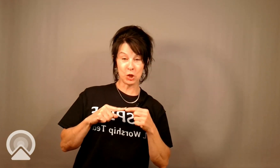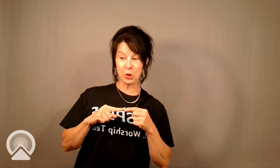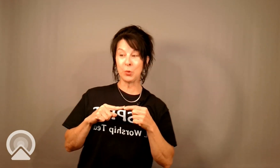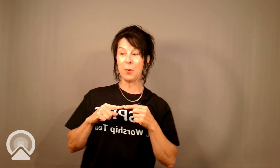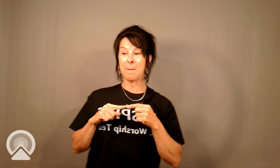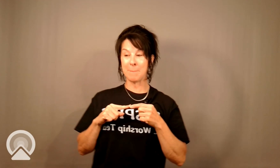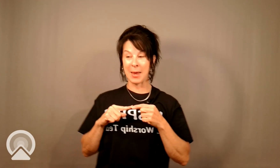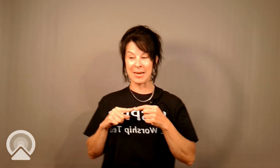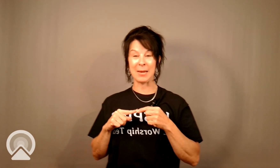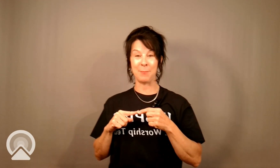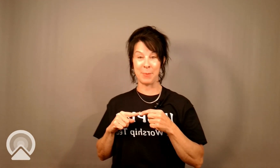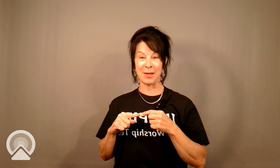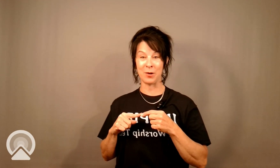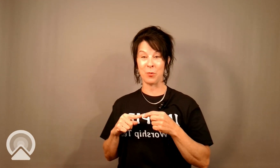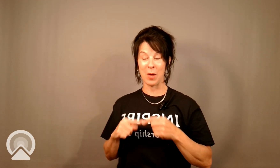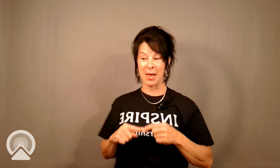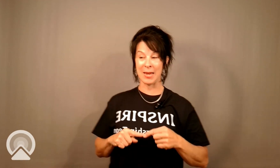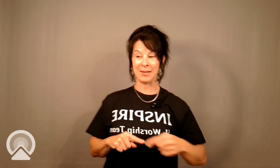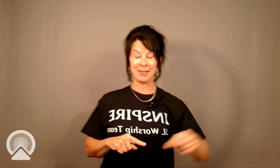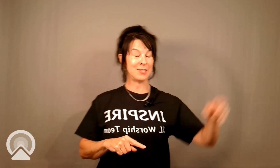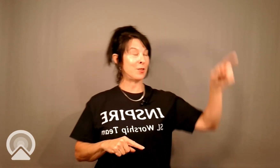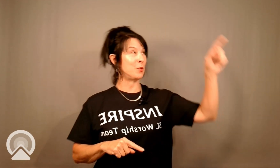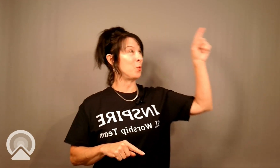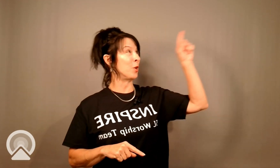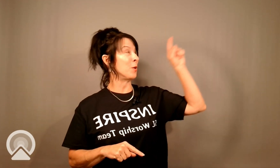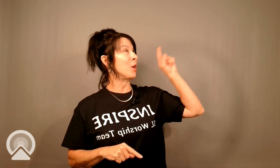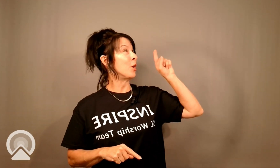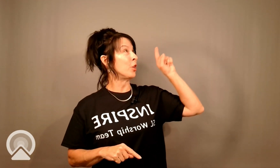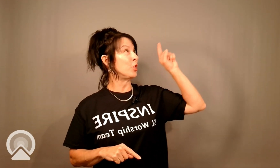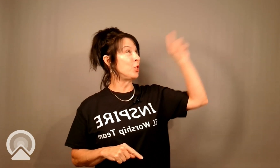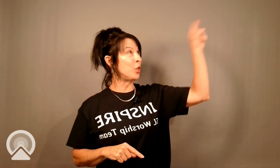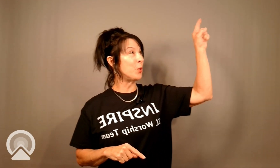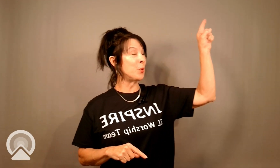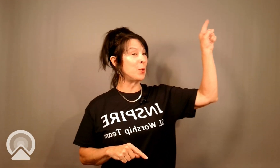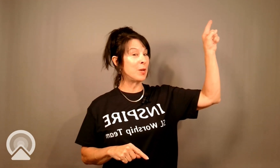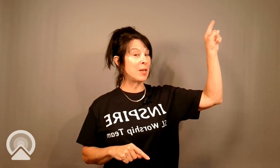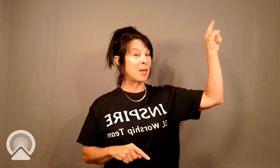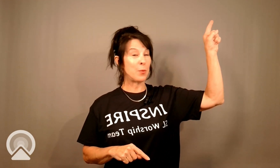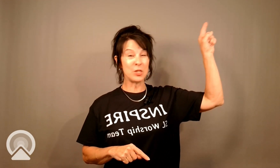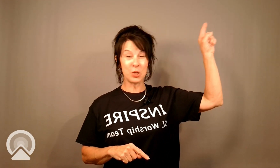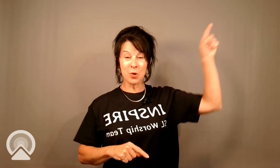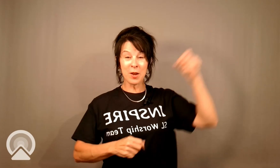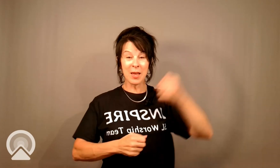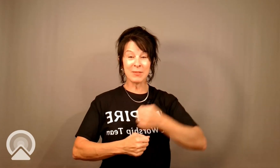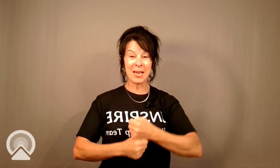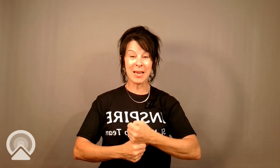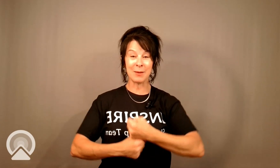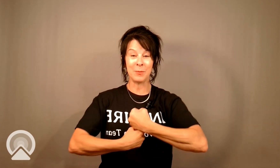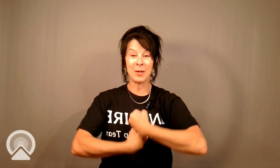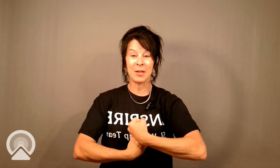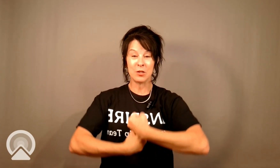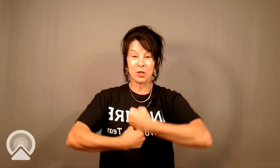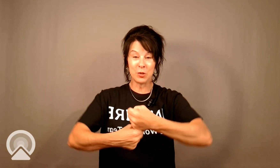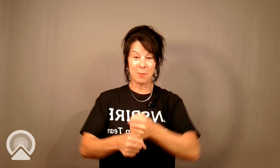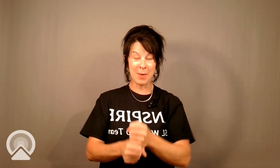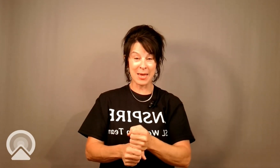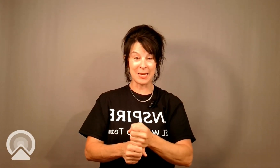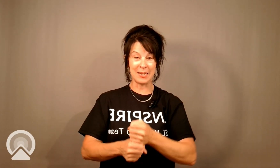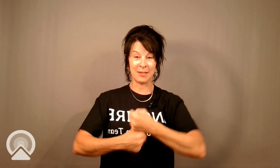you made a better way to the Lord. We do not have time to do made.